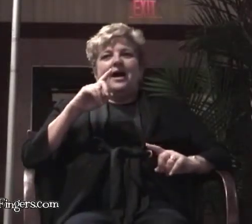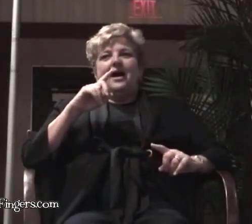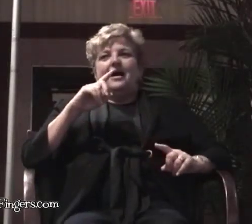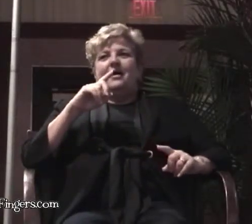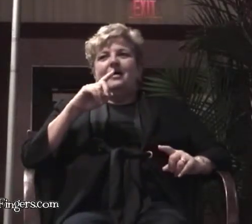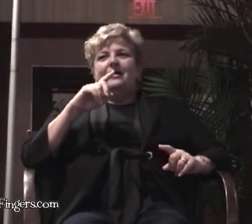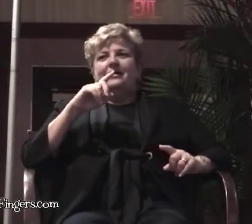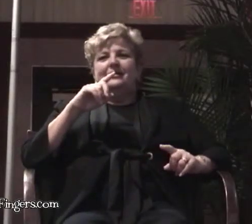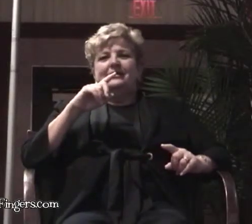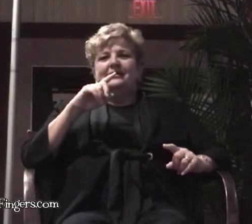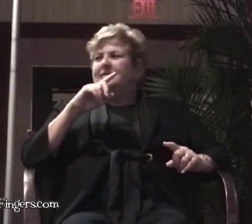here.